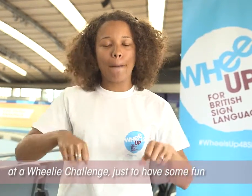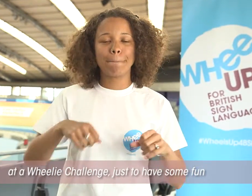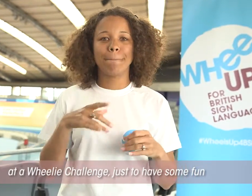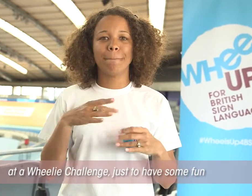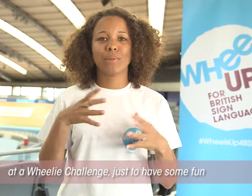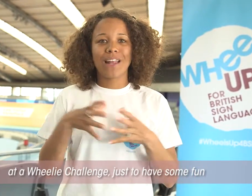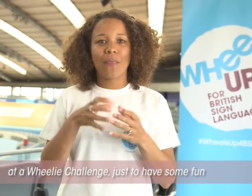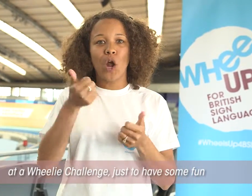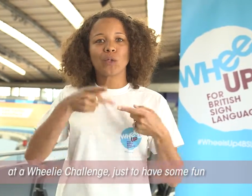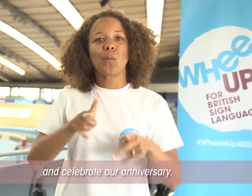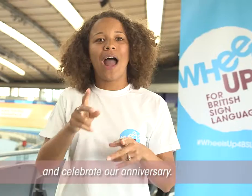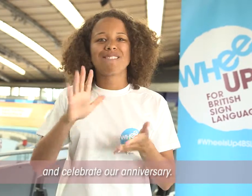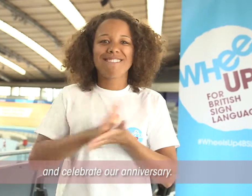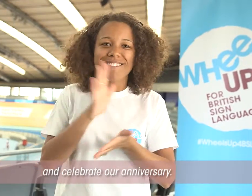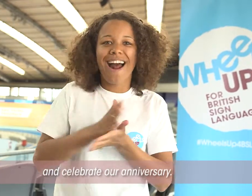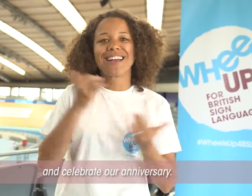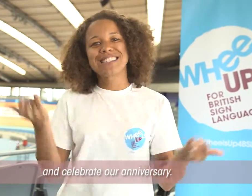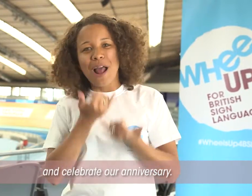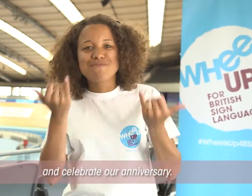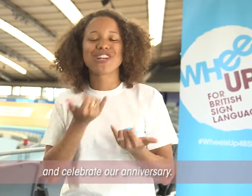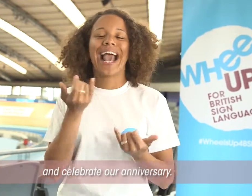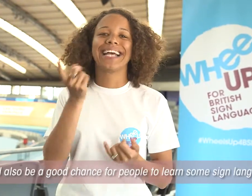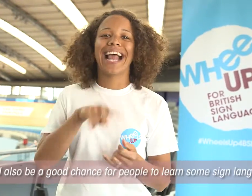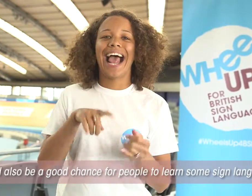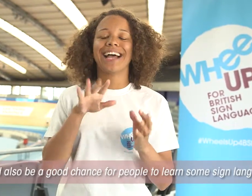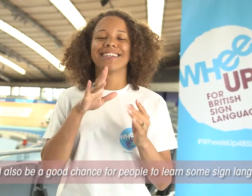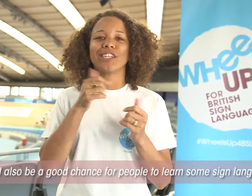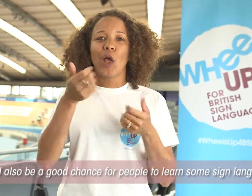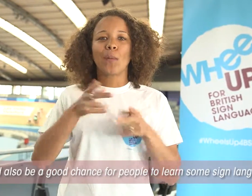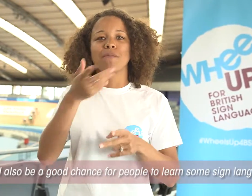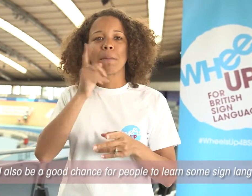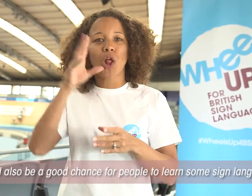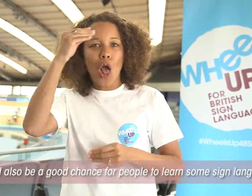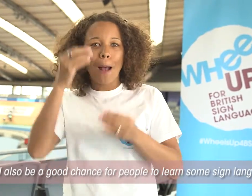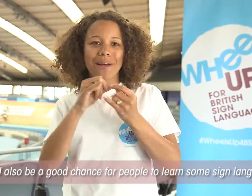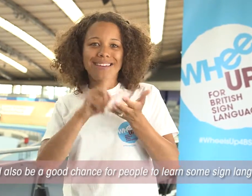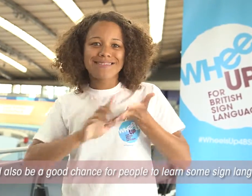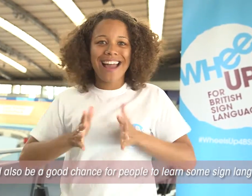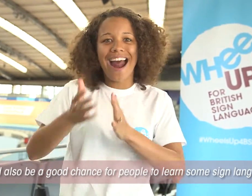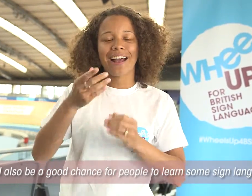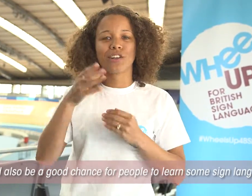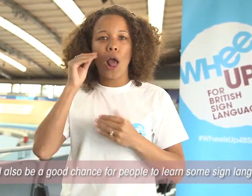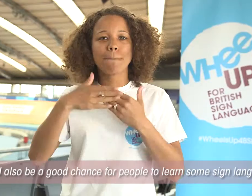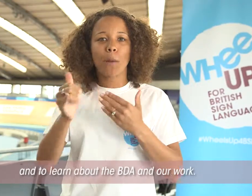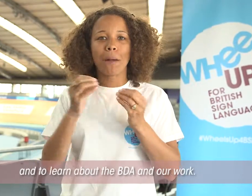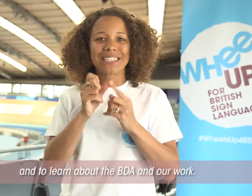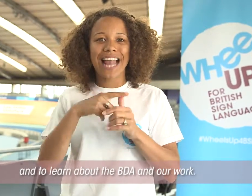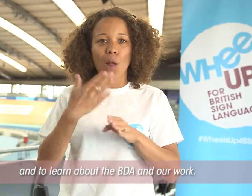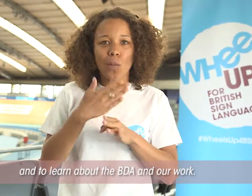just to have some fun and celebrate our anniversary. And it should also be a good chance for people to learn some sign language and to learn about